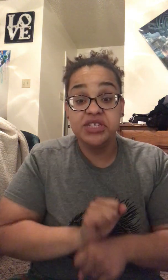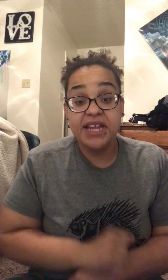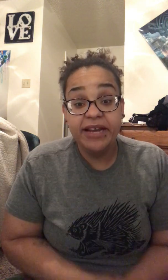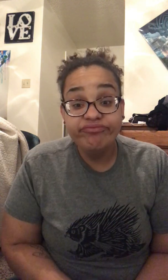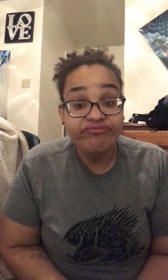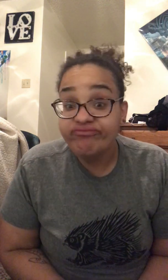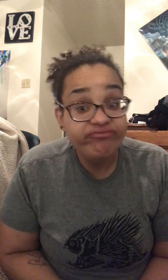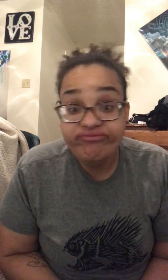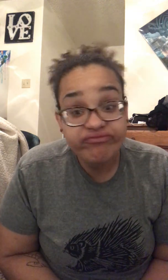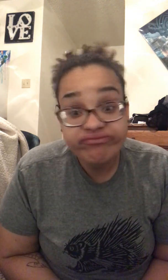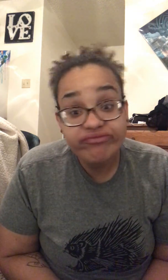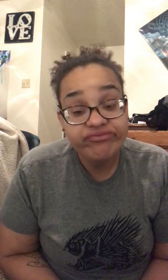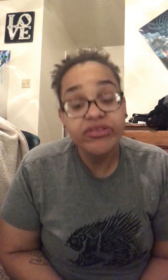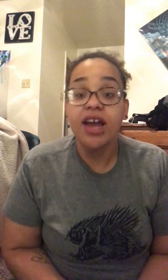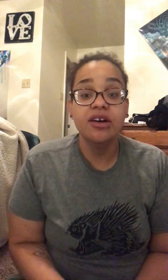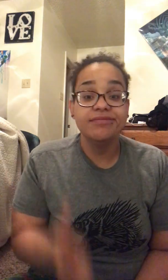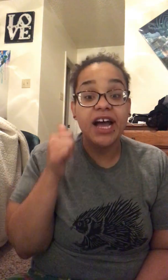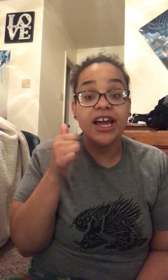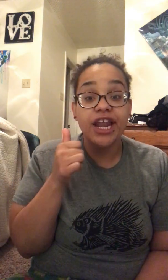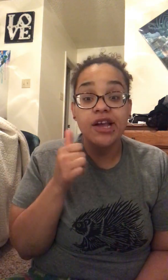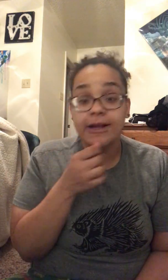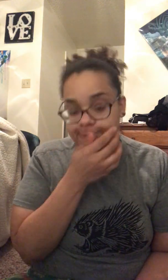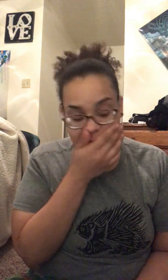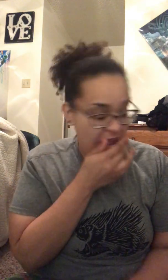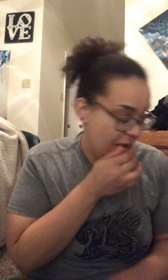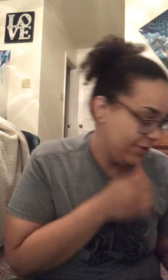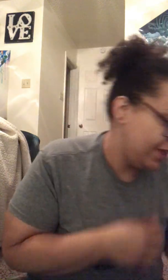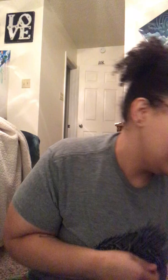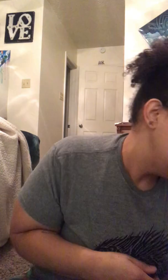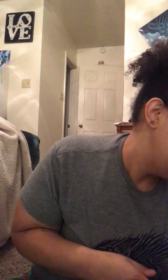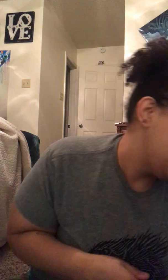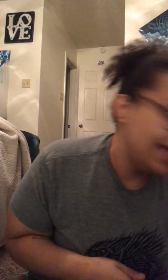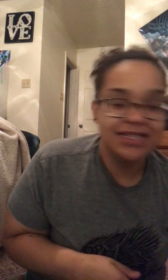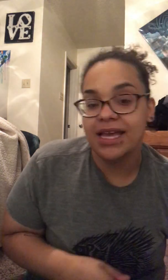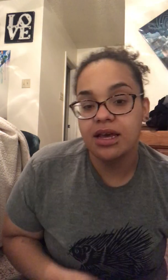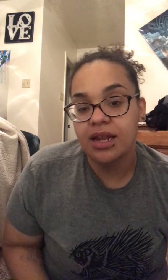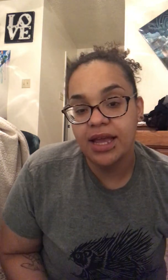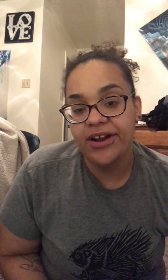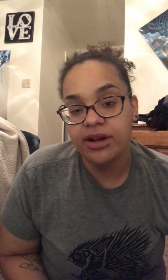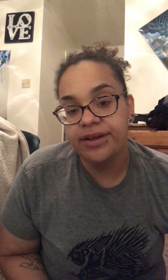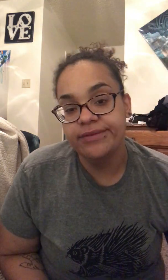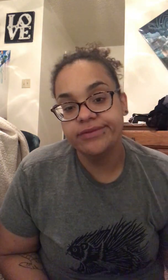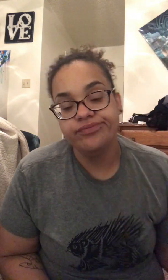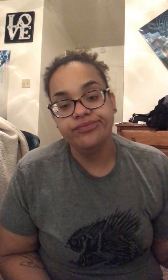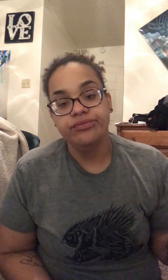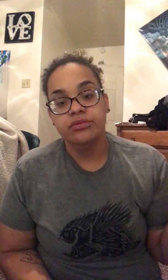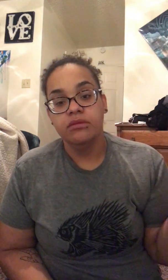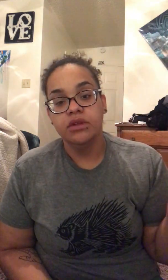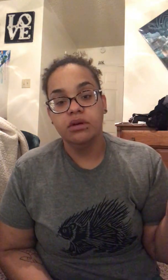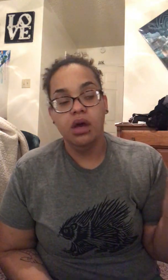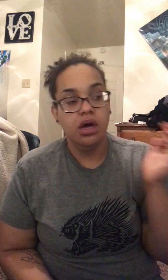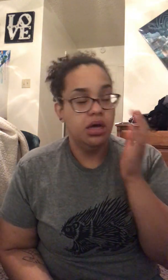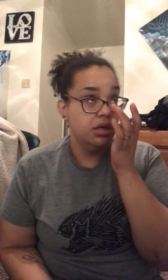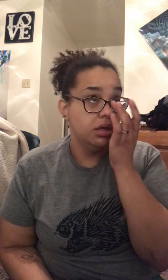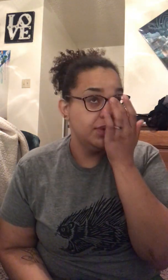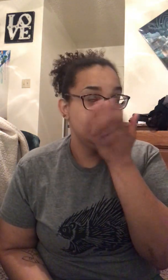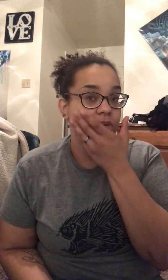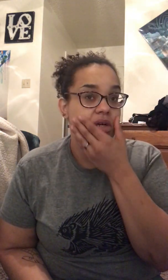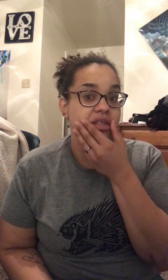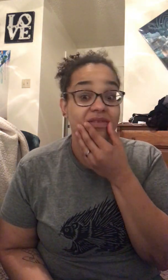today. No, not gonna do it. That type of thing. It has like an air of, what's the word?